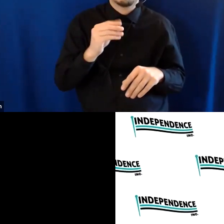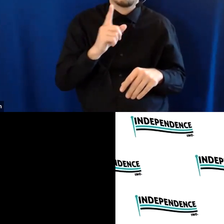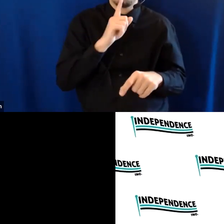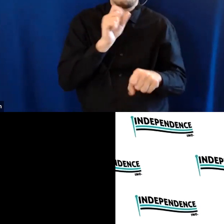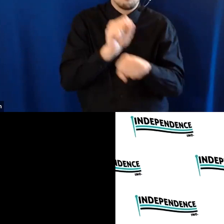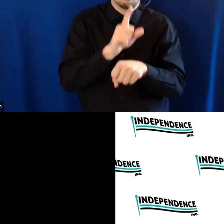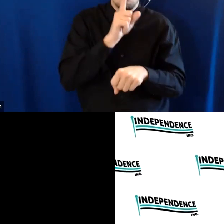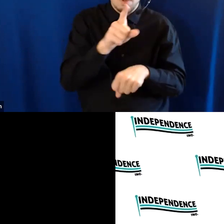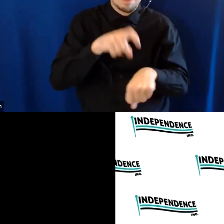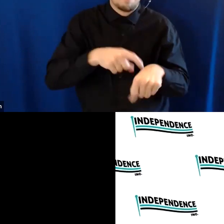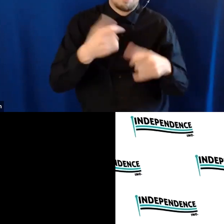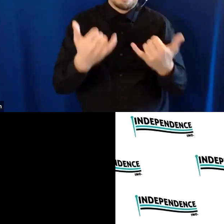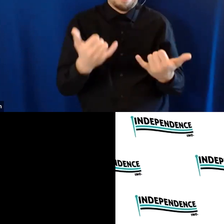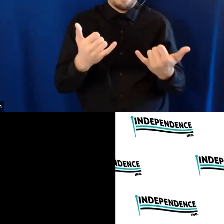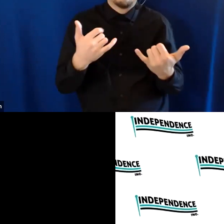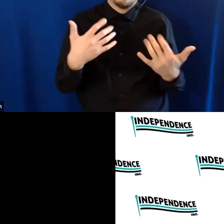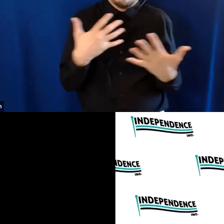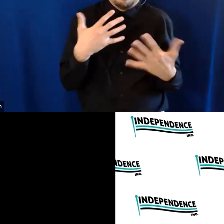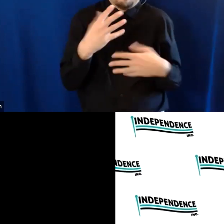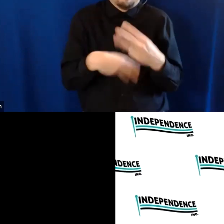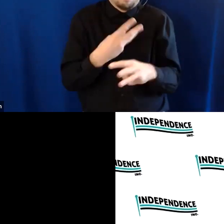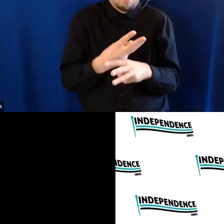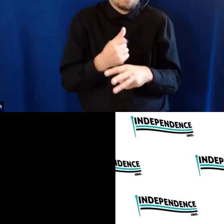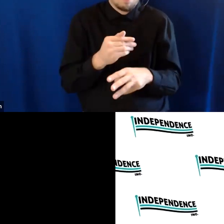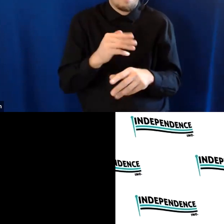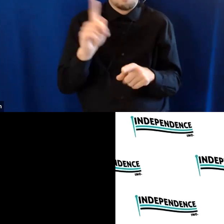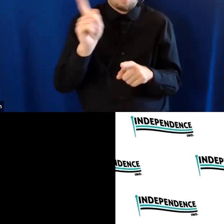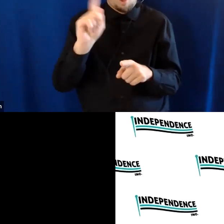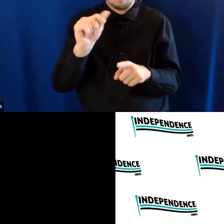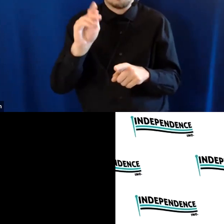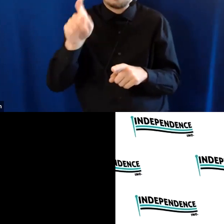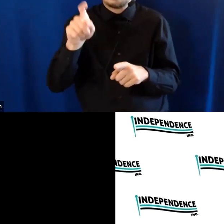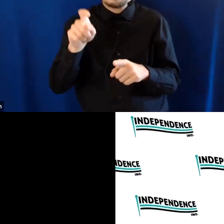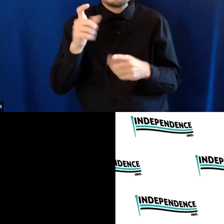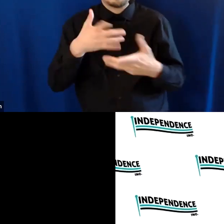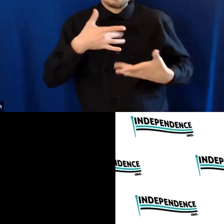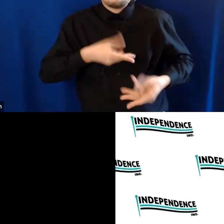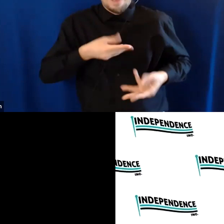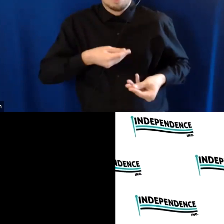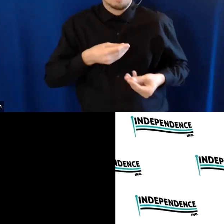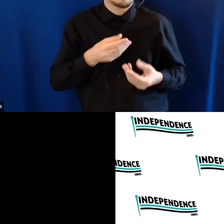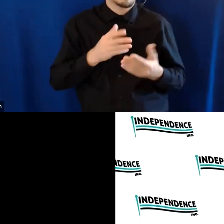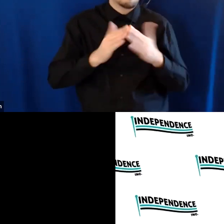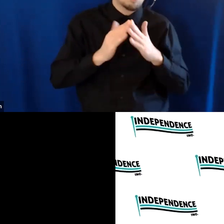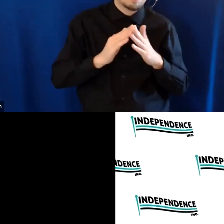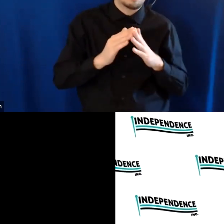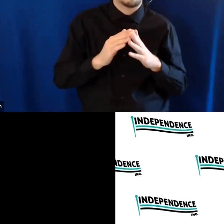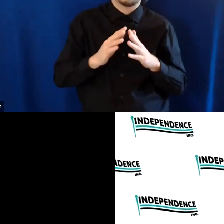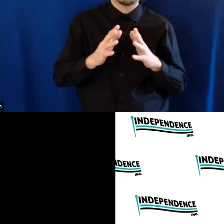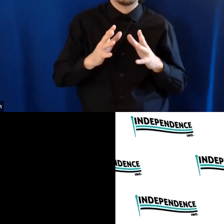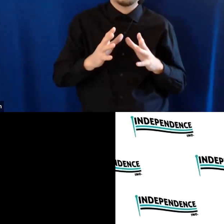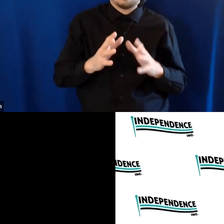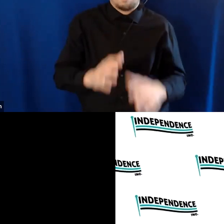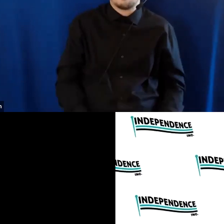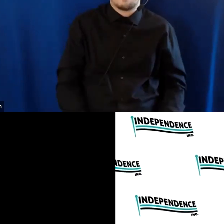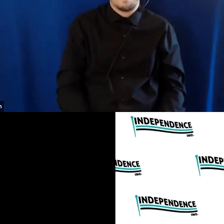and scary time. But then, you know, encompassing love and compassion and community to cultivate those better